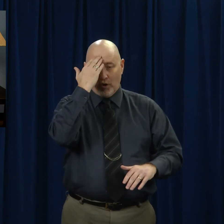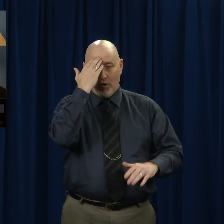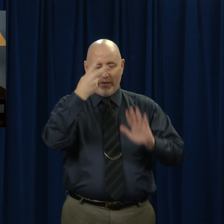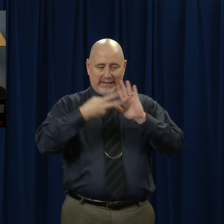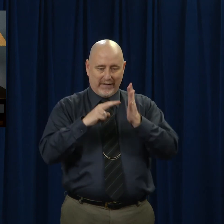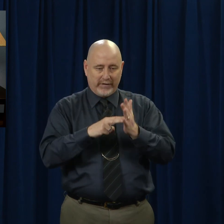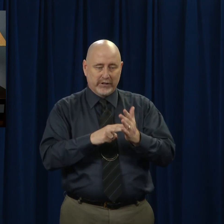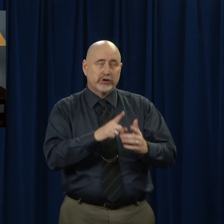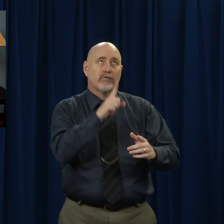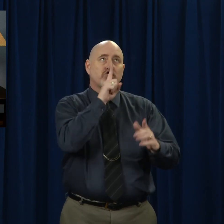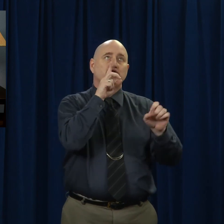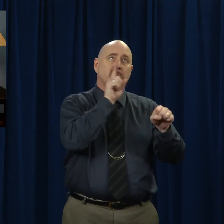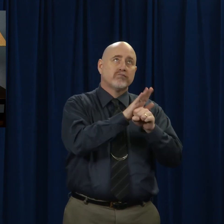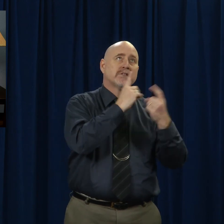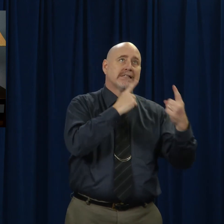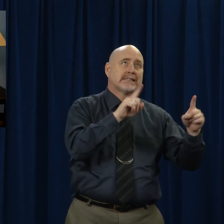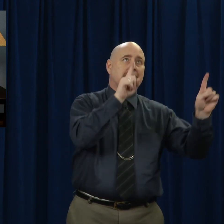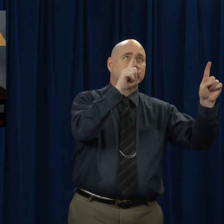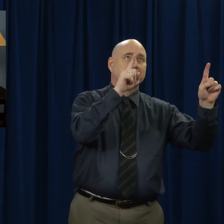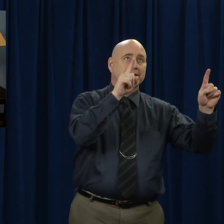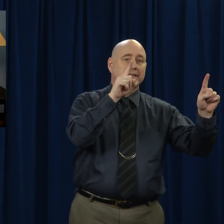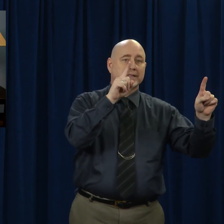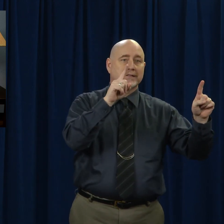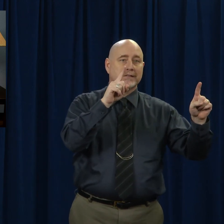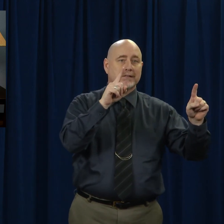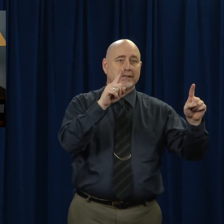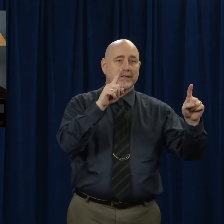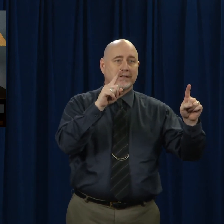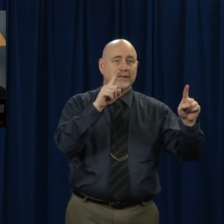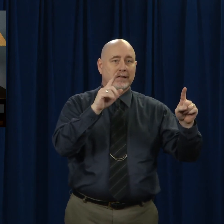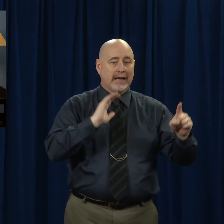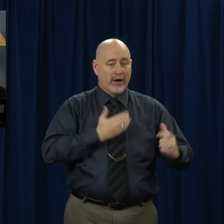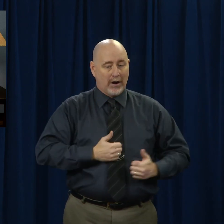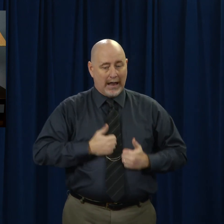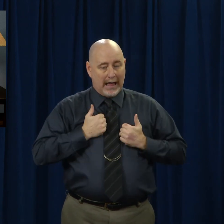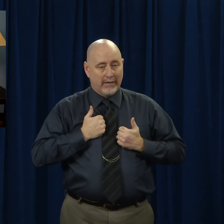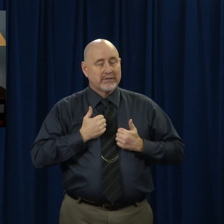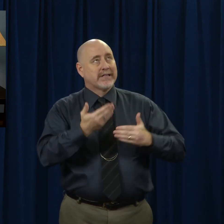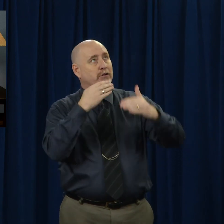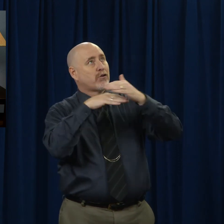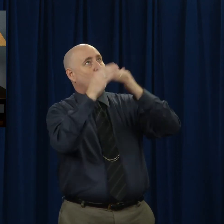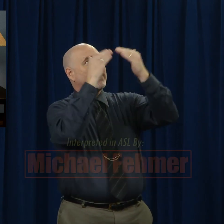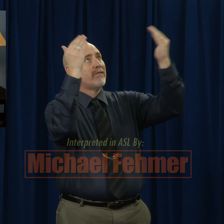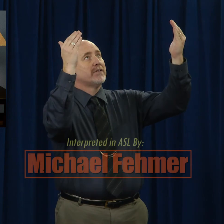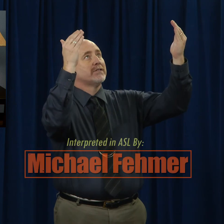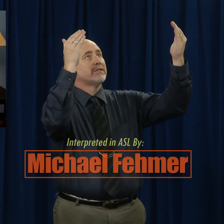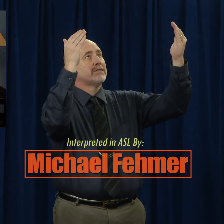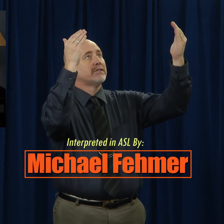the definition of true success, to live our lives, and to go to heaven.